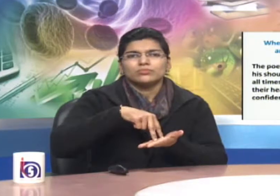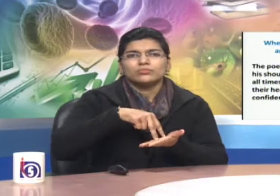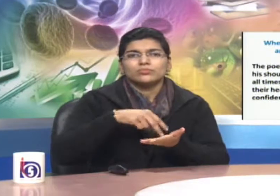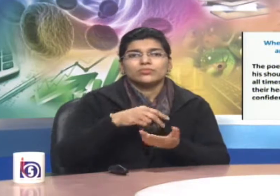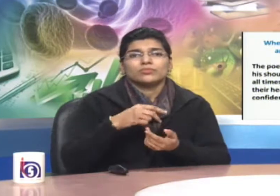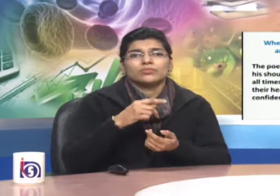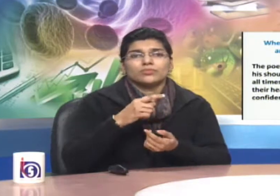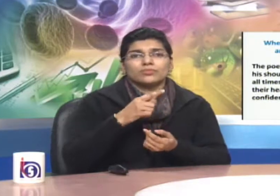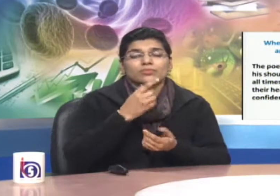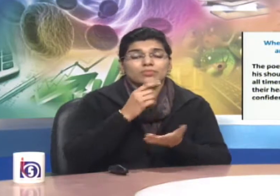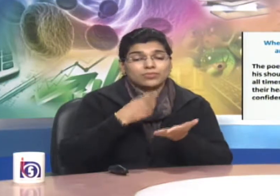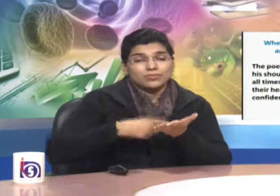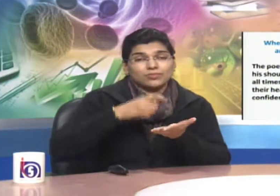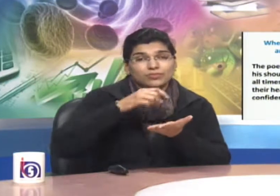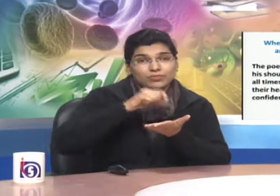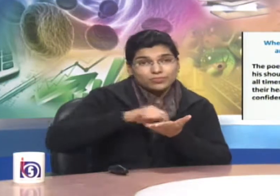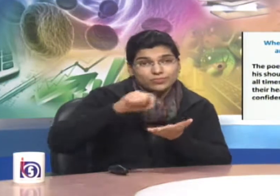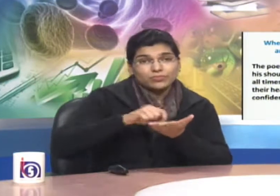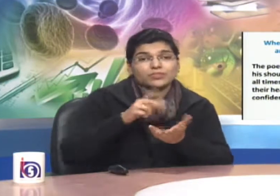confidence in themselves.